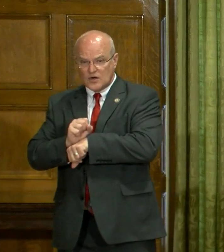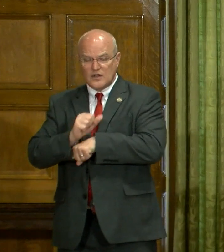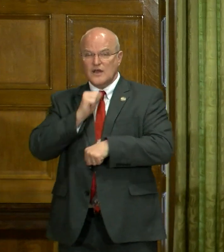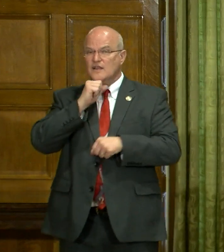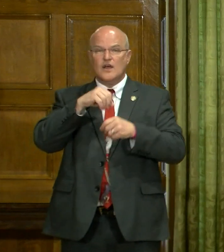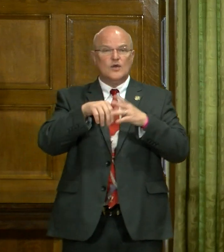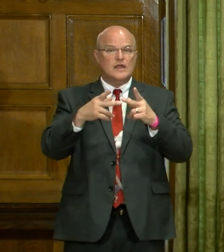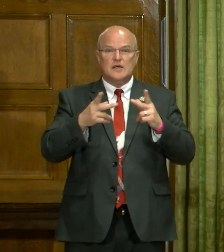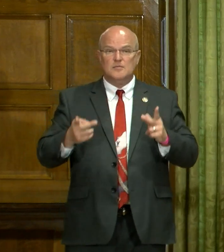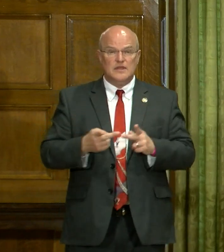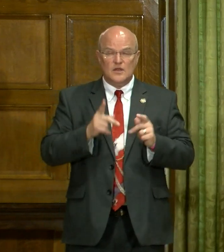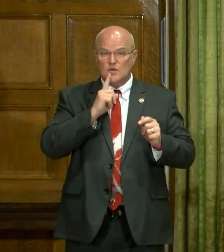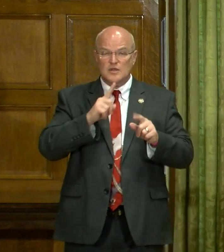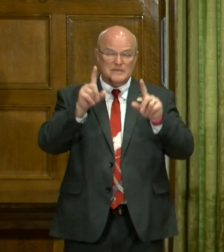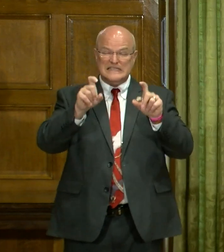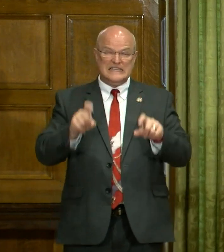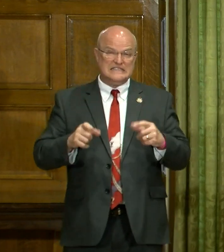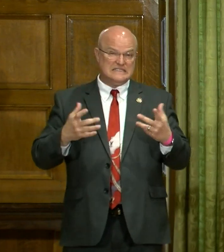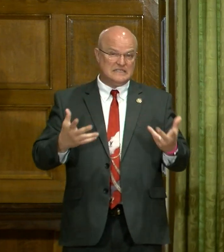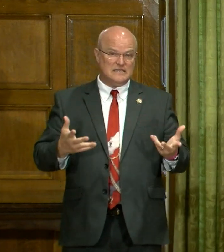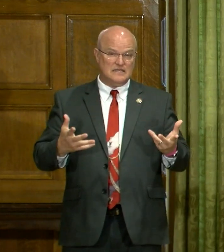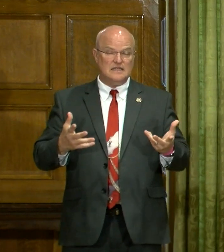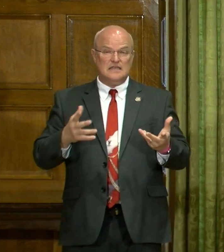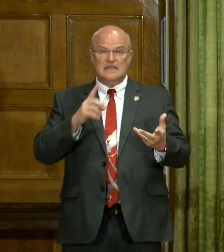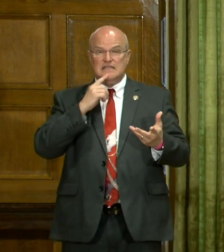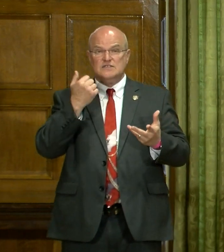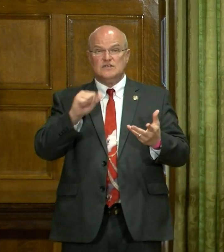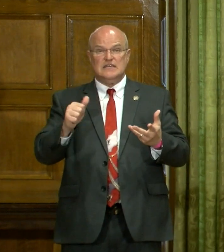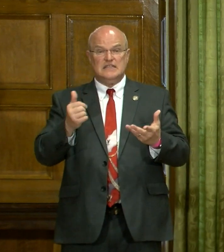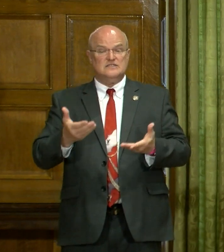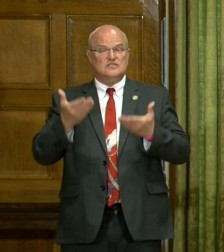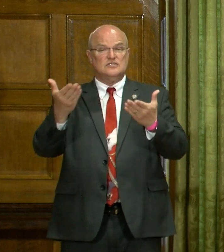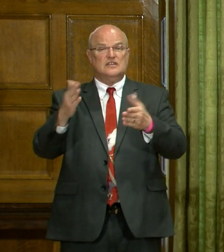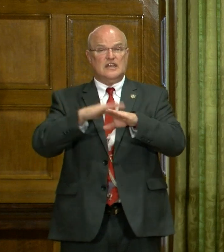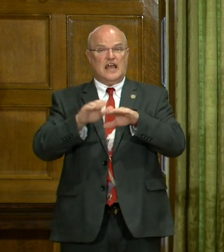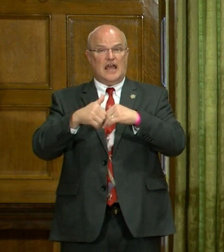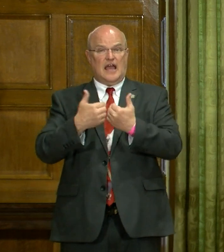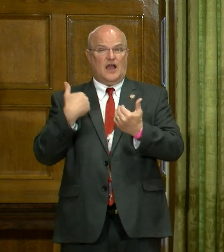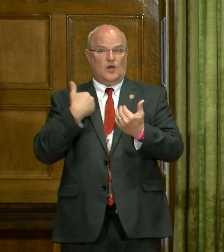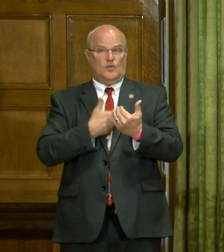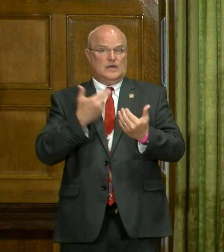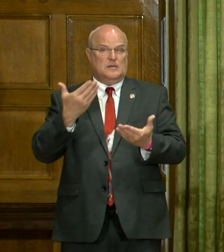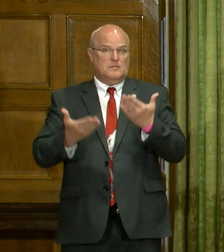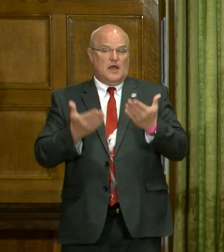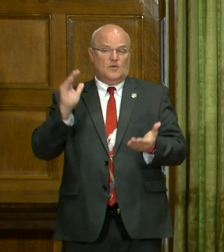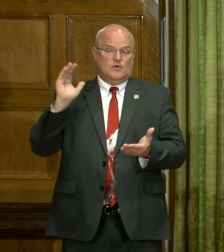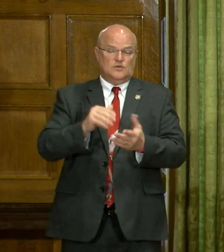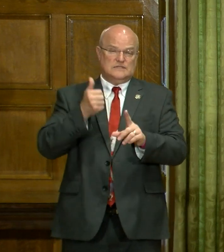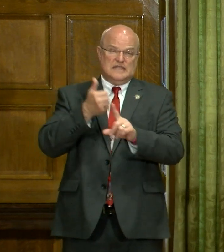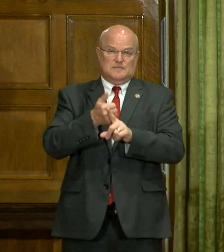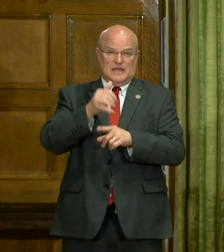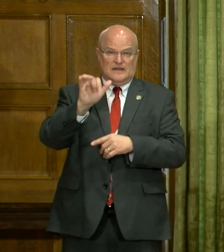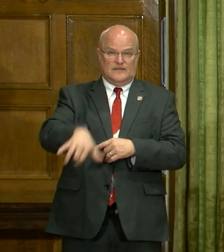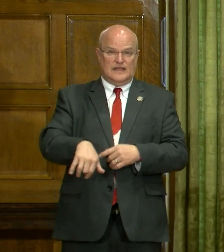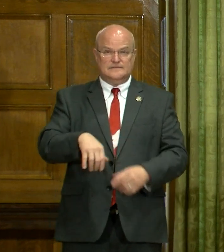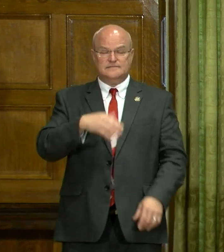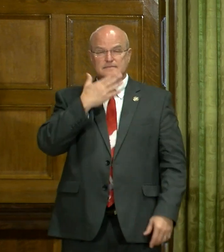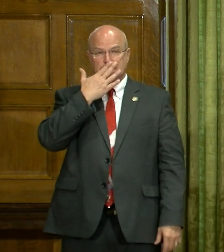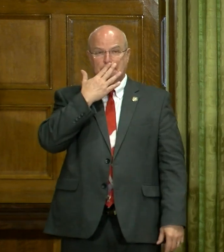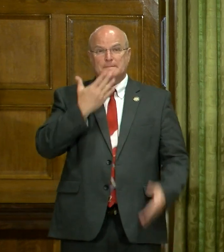not going into a place where they can really be tested. Is there any suggestions on how we might, you know, reduce the impact